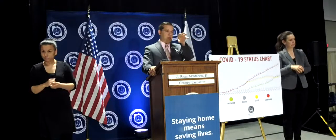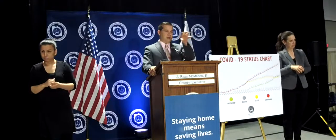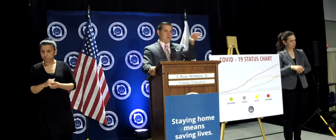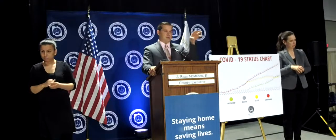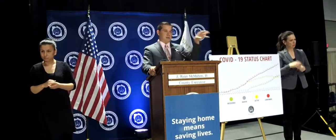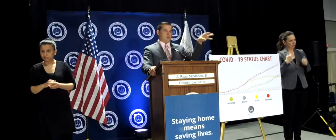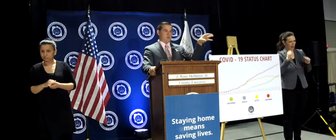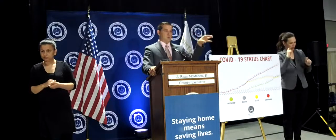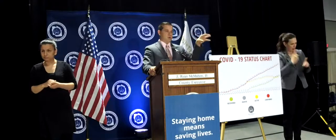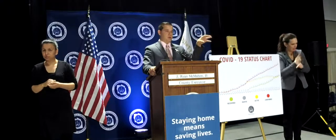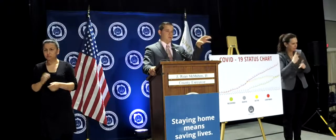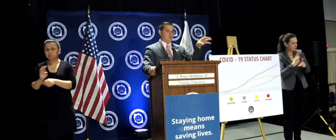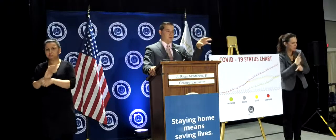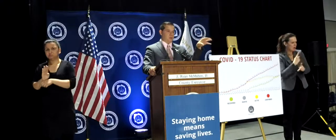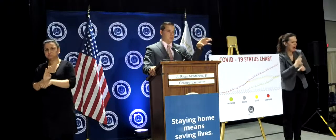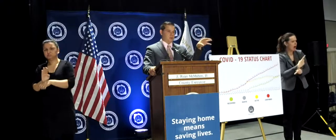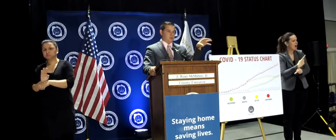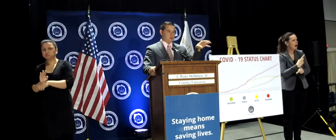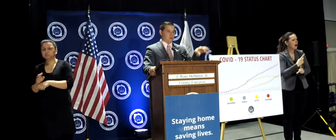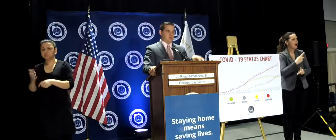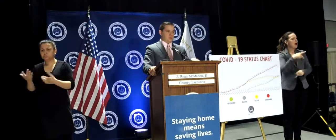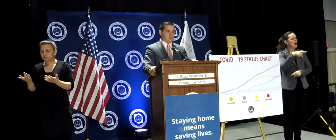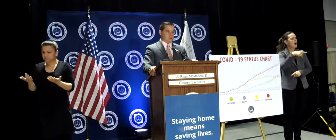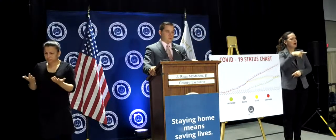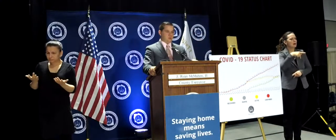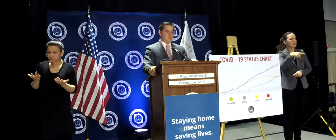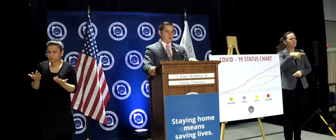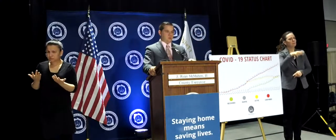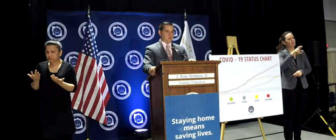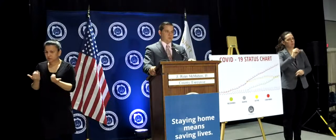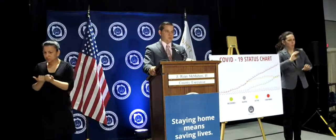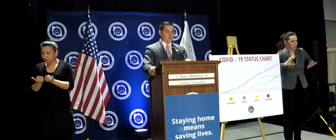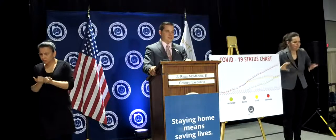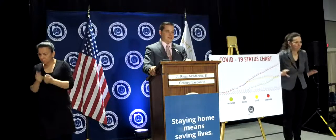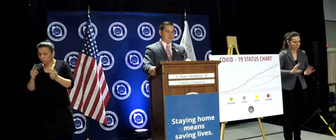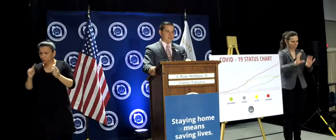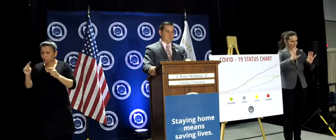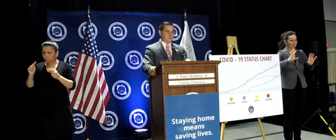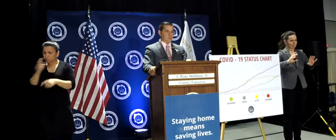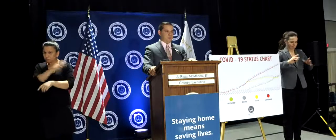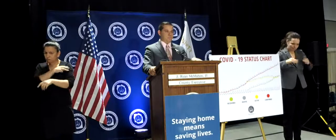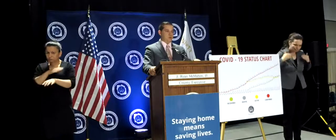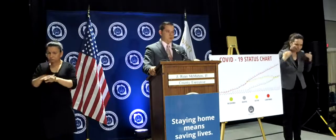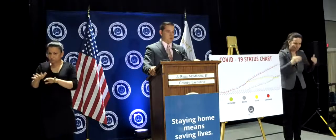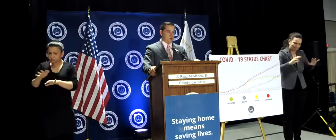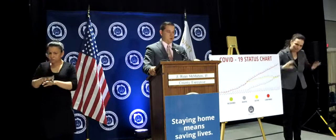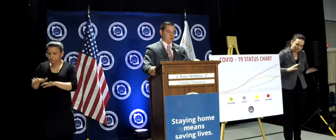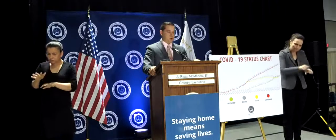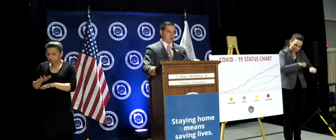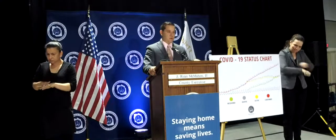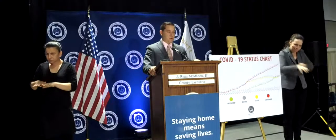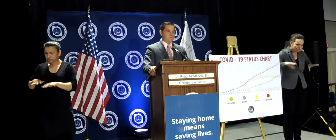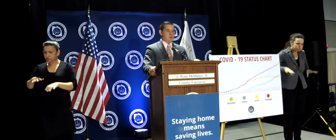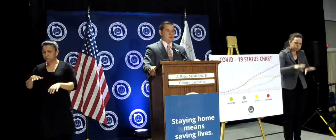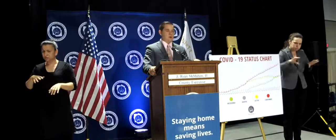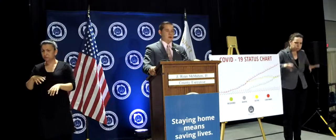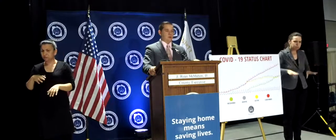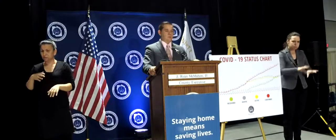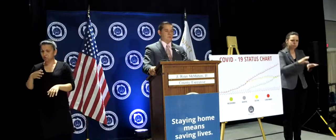on a proactive standpoint where you could be vulnerable still. You can be vulnerable where there's density. Nursing homes are one of